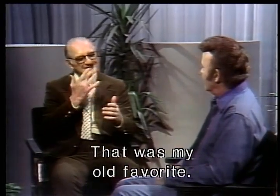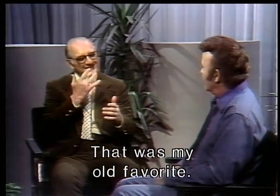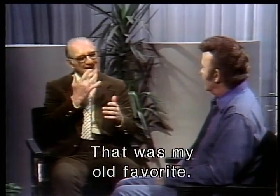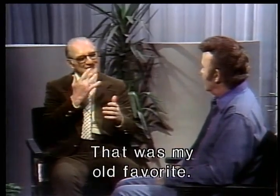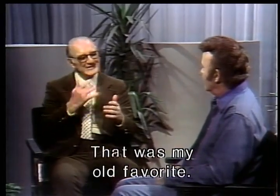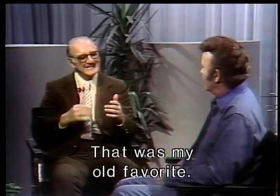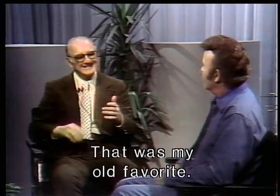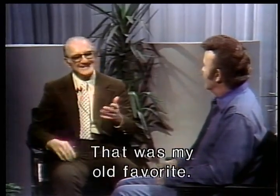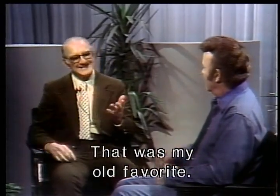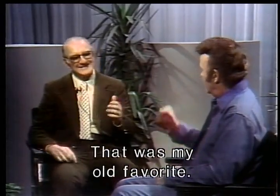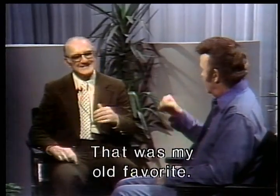favorites.